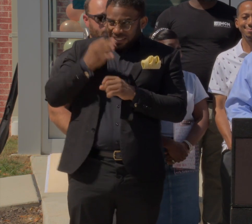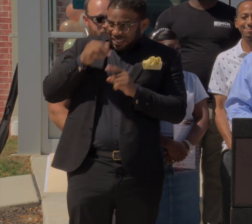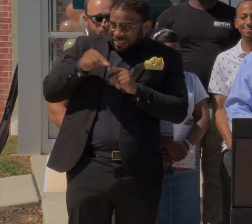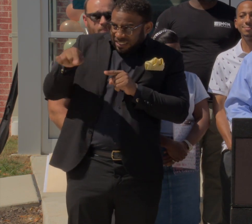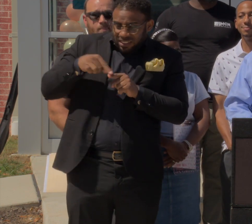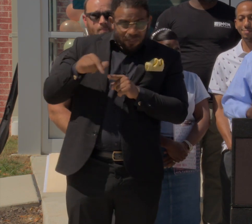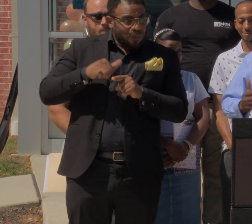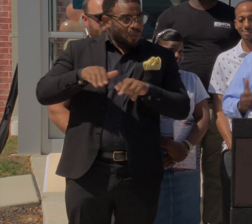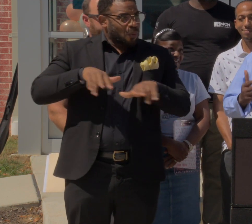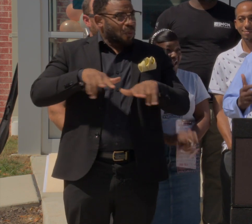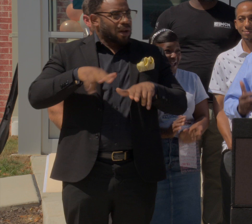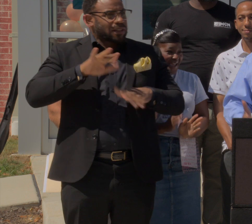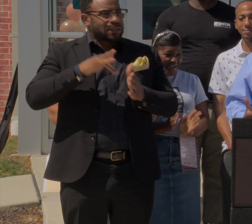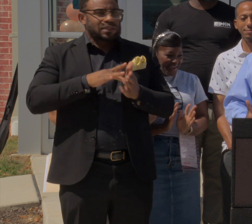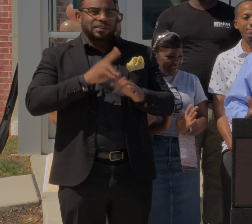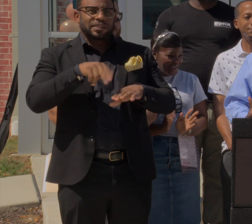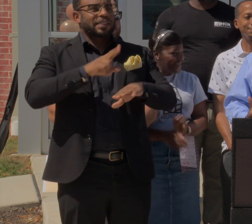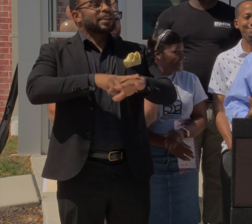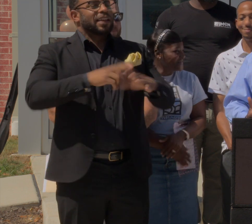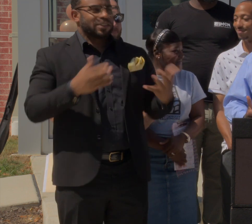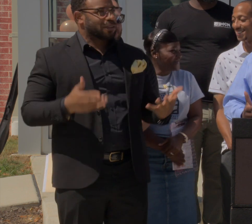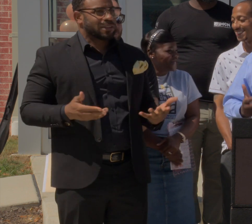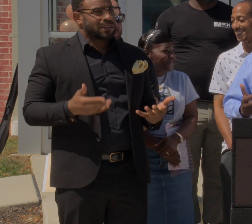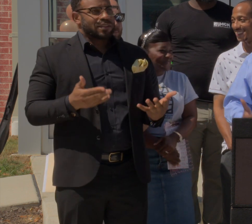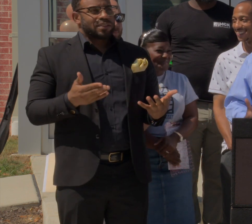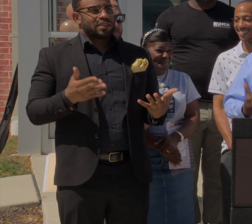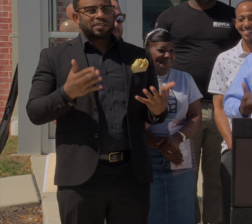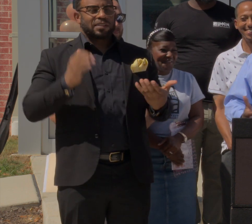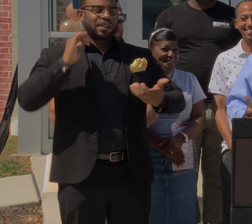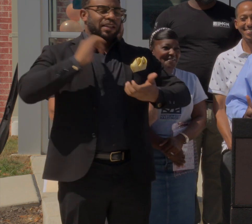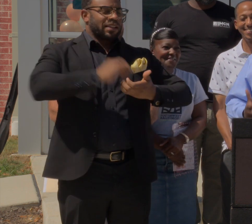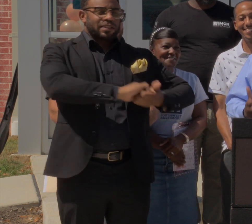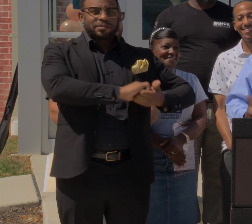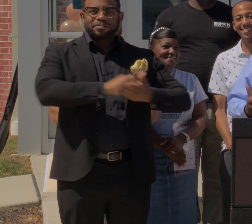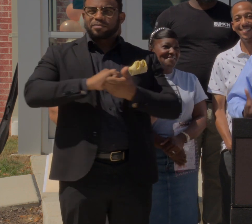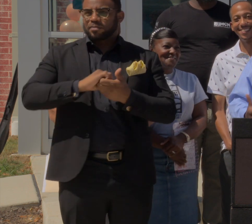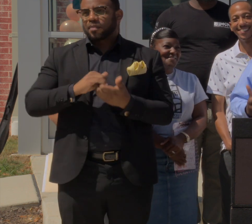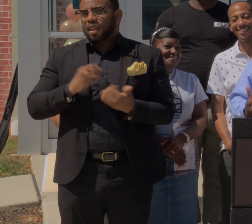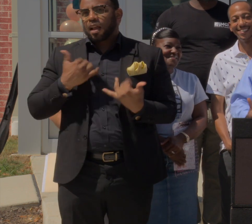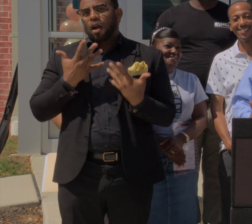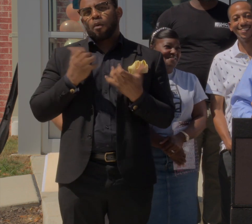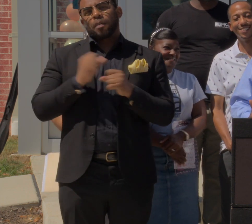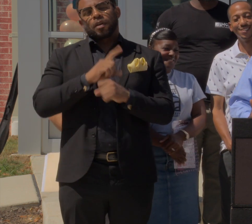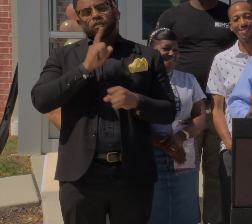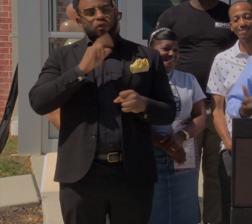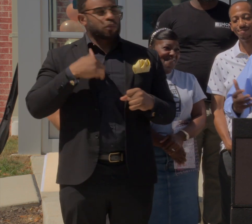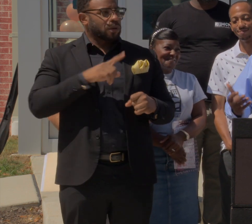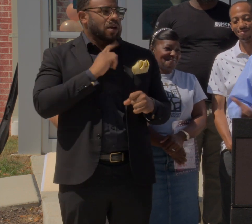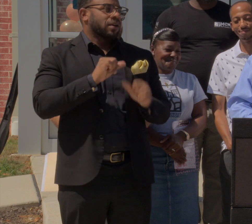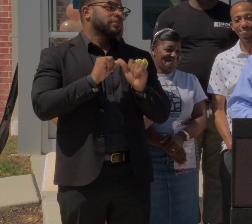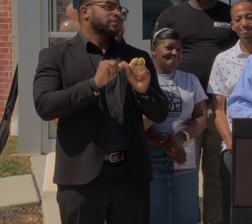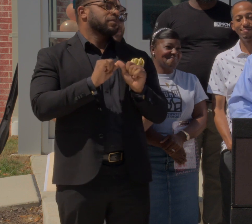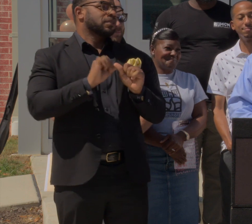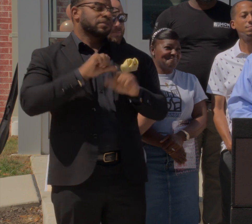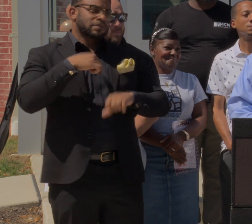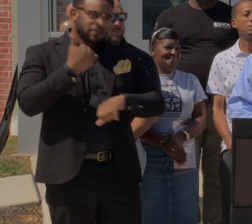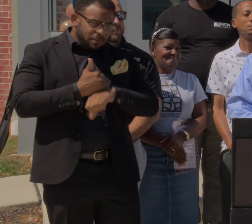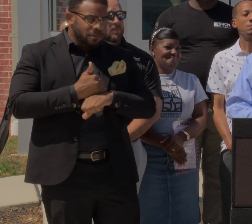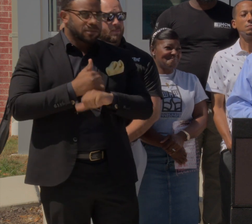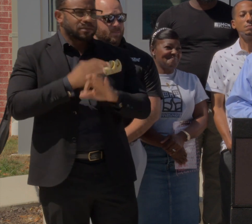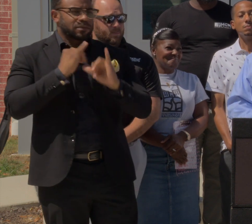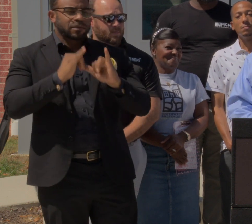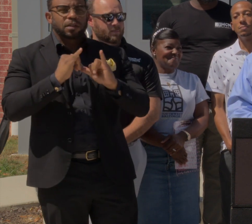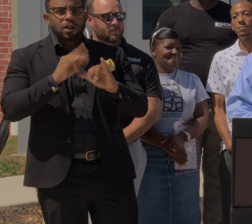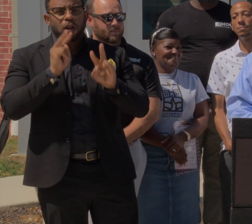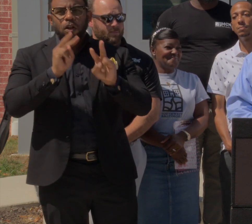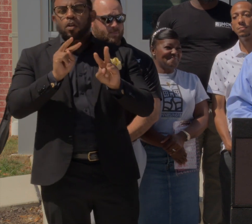from our rec centers, it's naturally a collaborative partnership that I want to make sure that we're lockstep with. So we